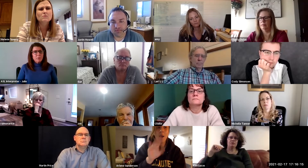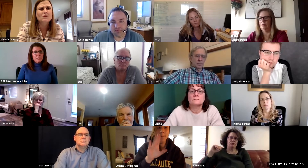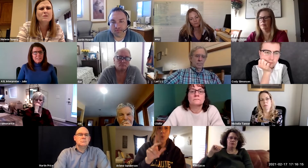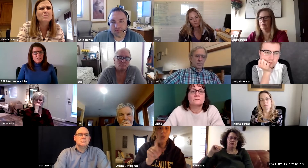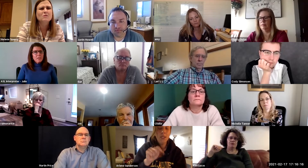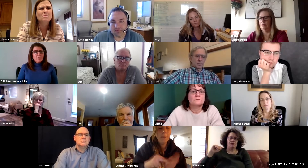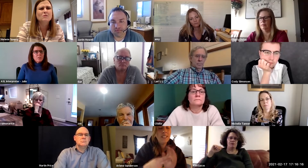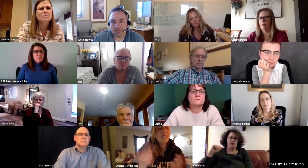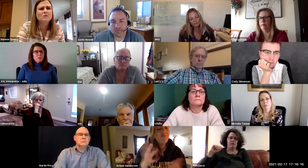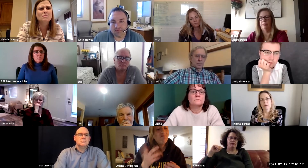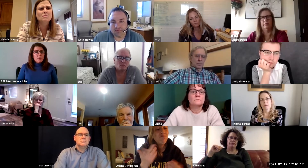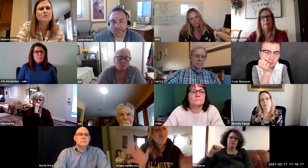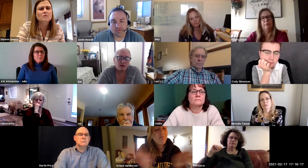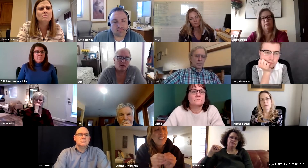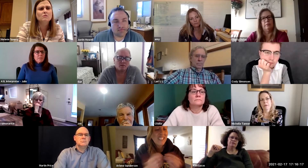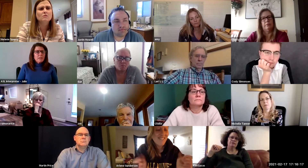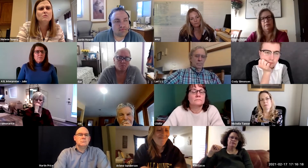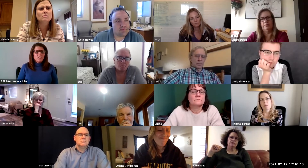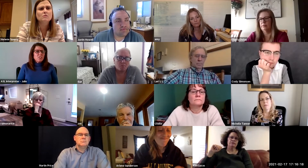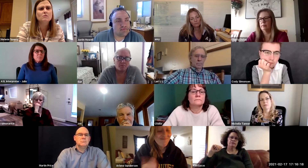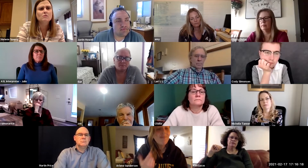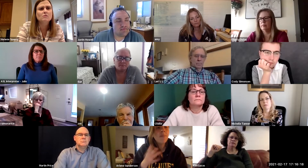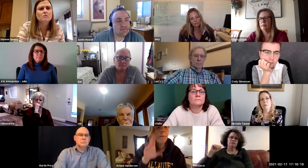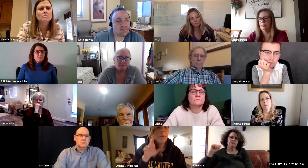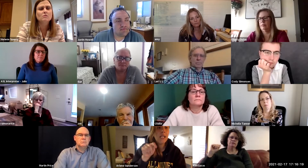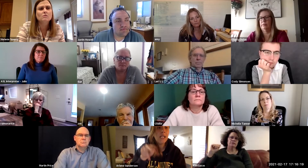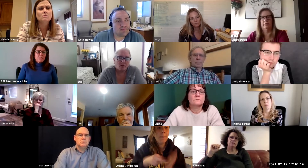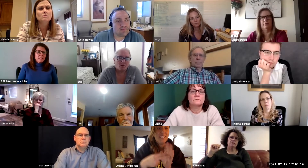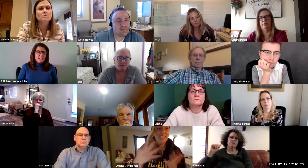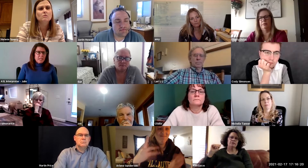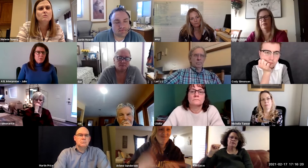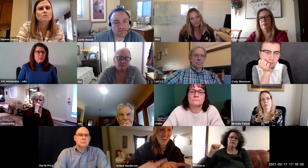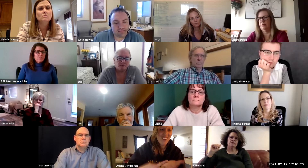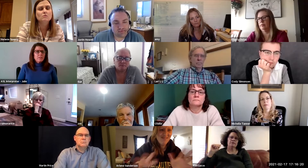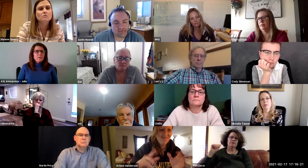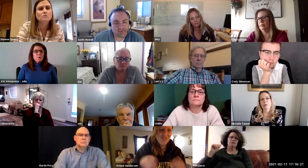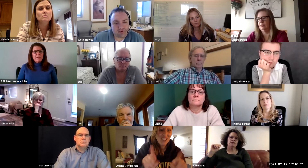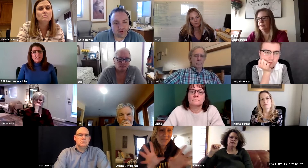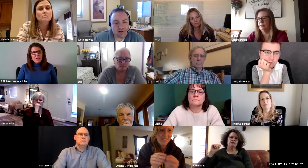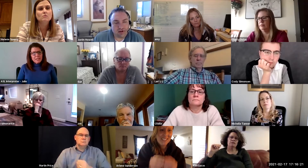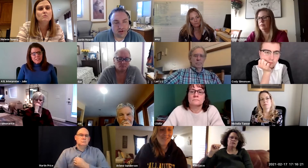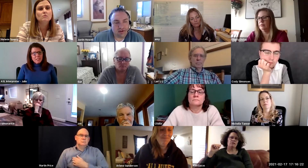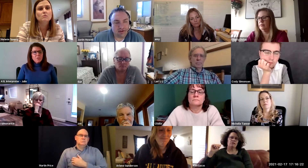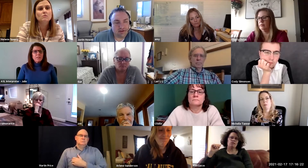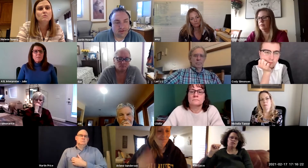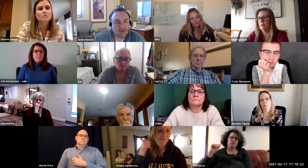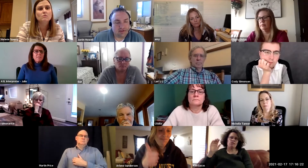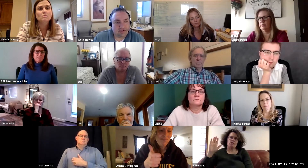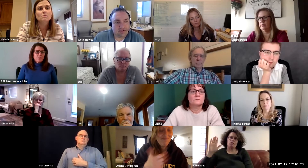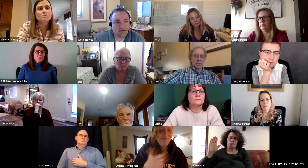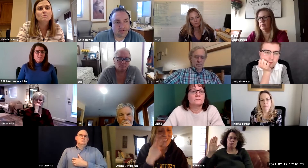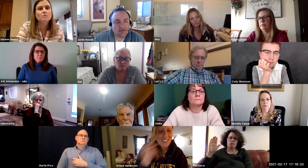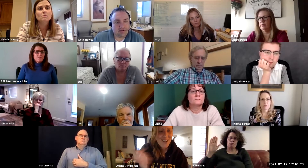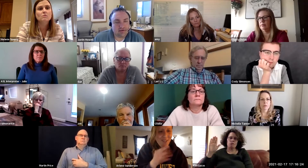as bullets. So that would just basically state what what we've discussed during the